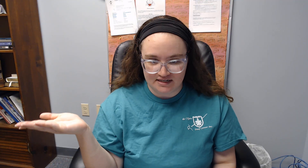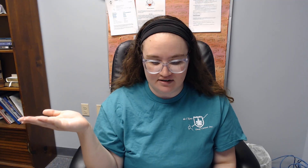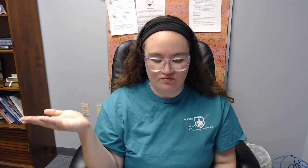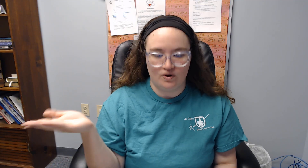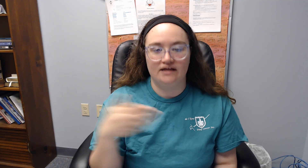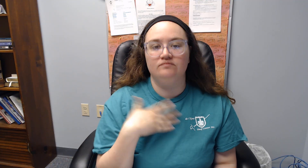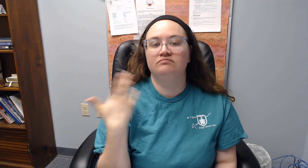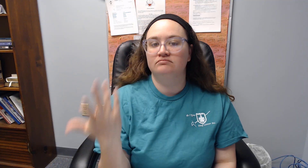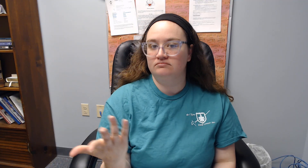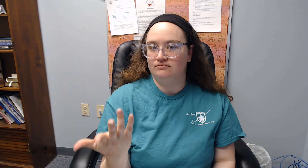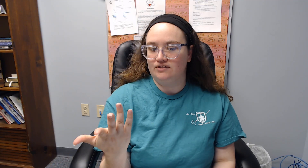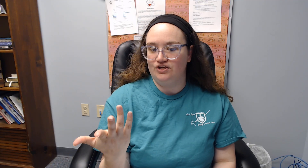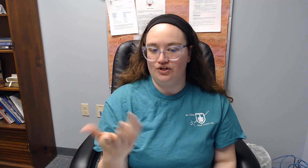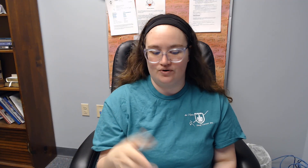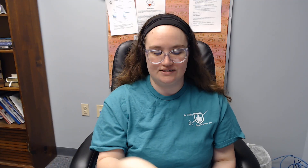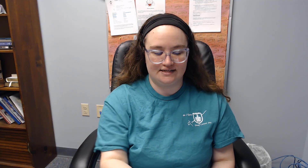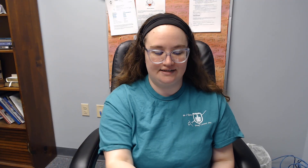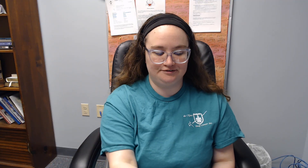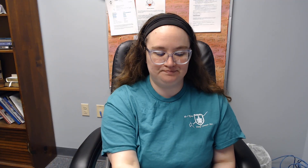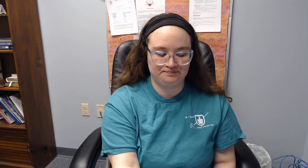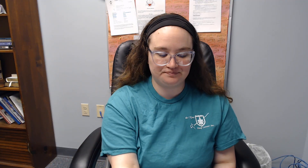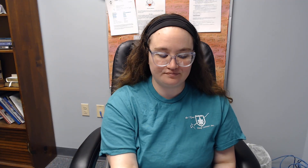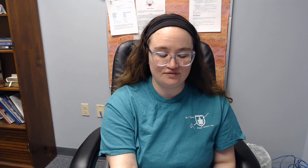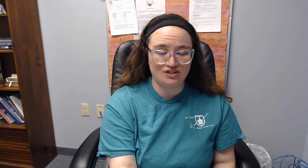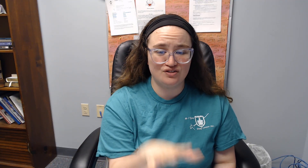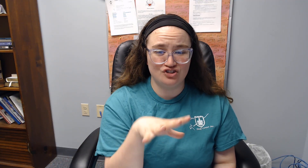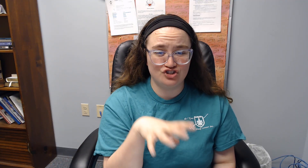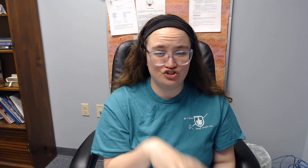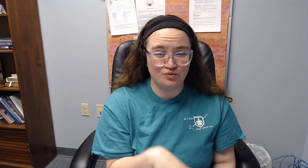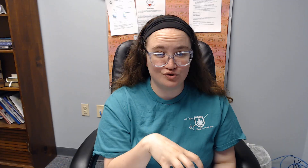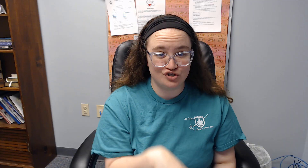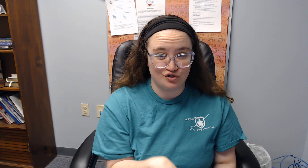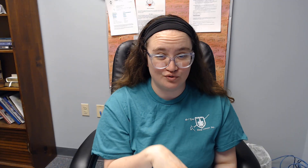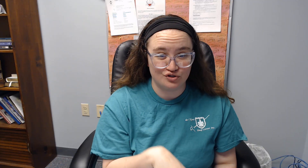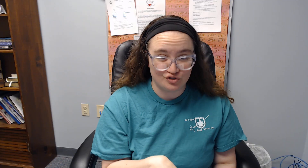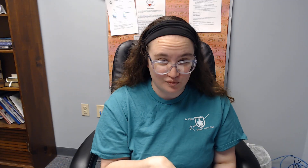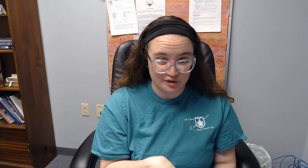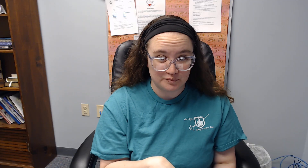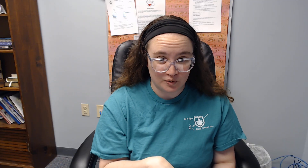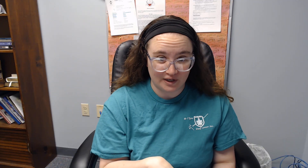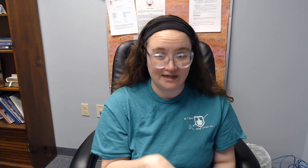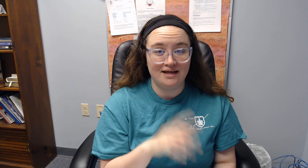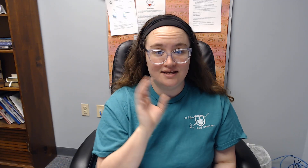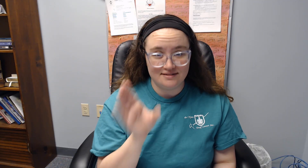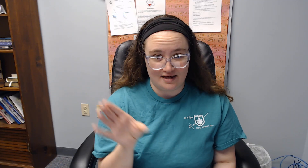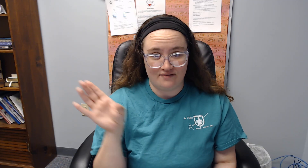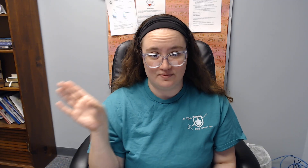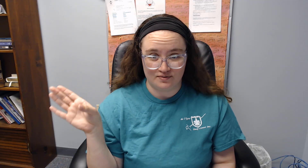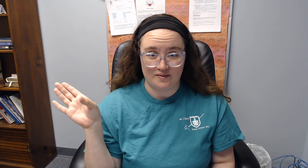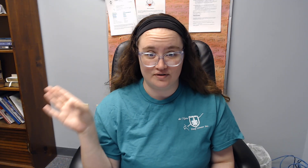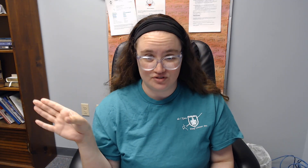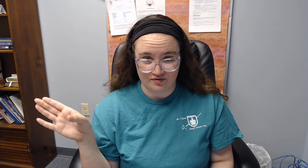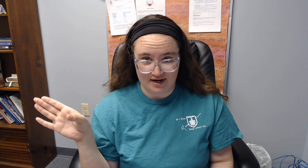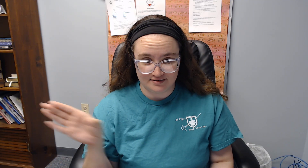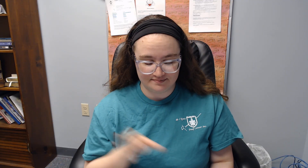of what you are saying. Super, super, super important to have your parameters correct,